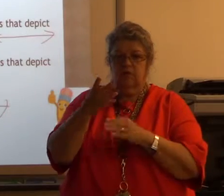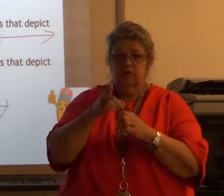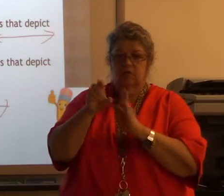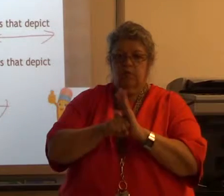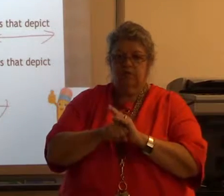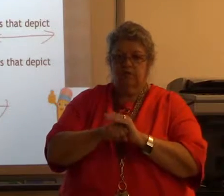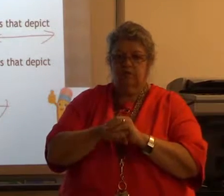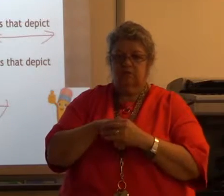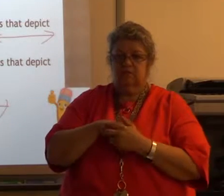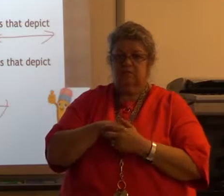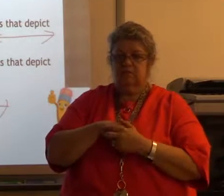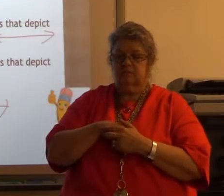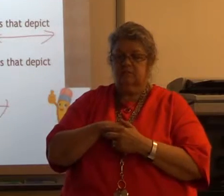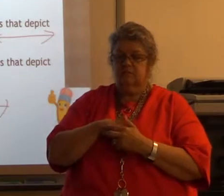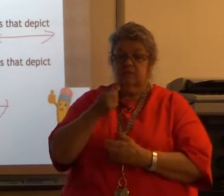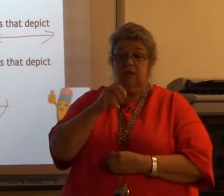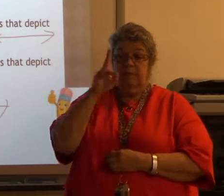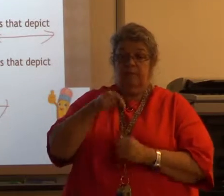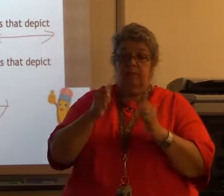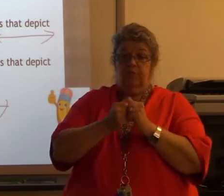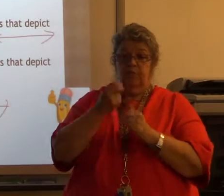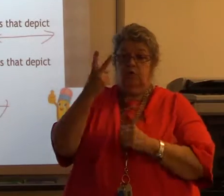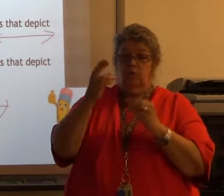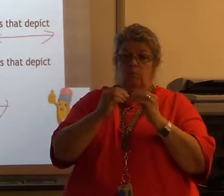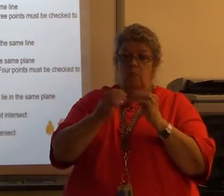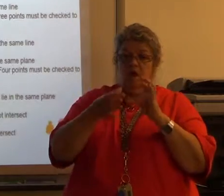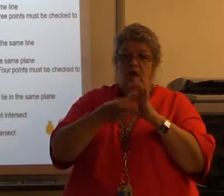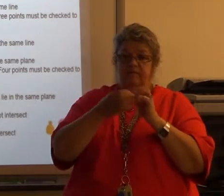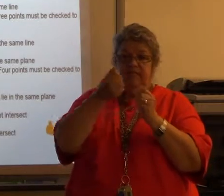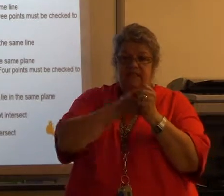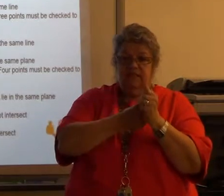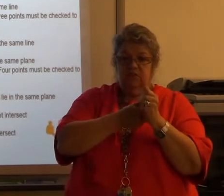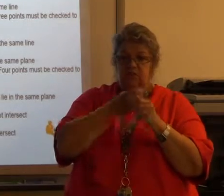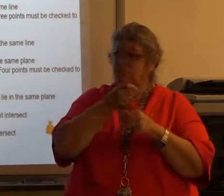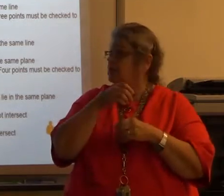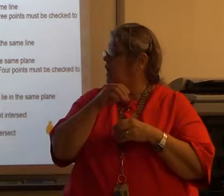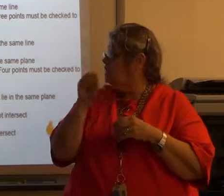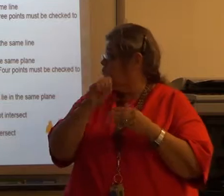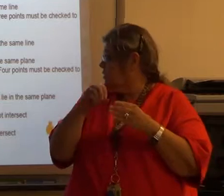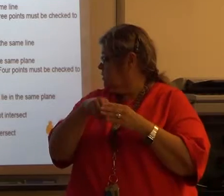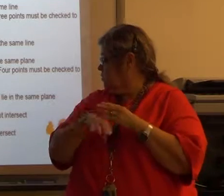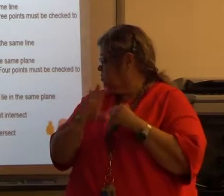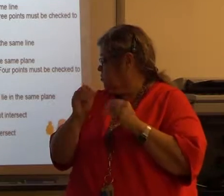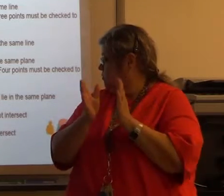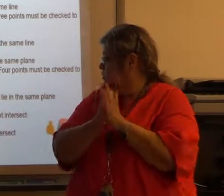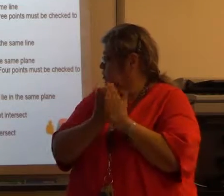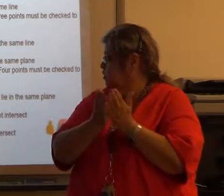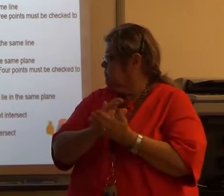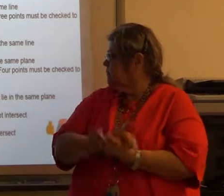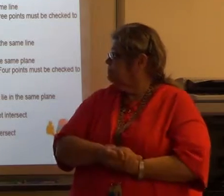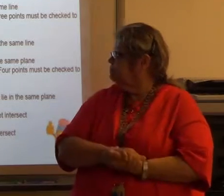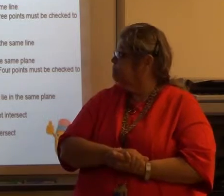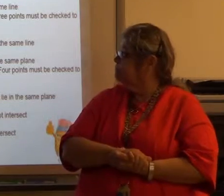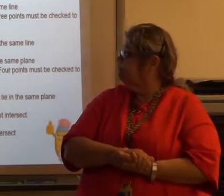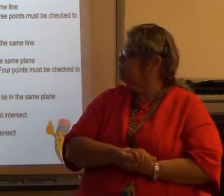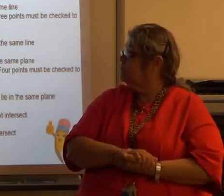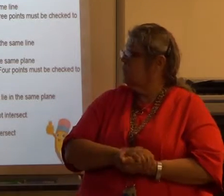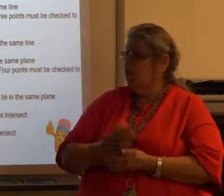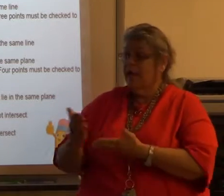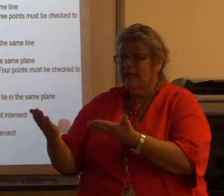Okay? Come up with 2 more of each on your own and write a book. Now here's some vocabulary terms you need to write